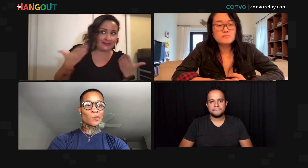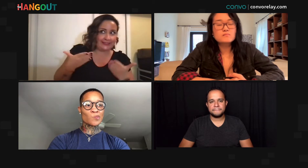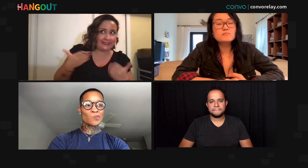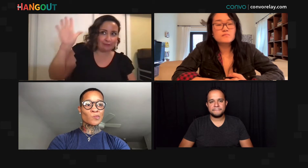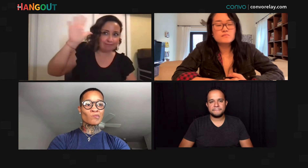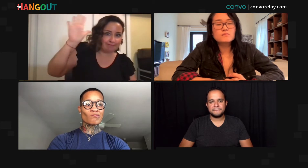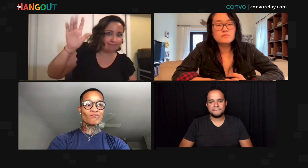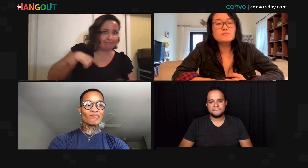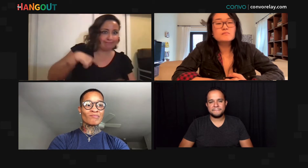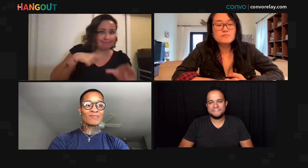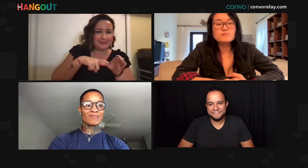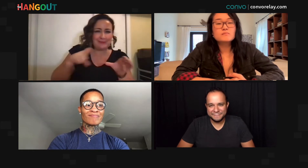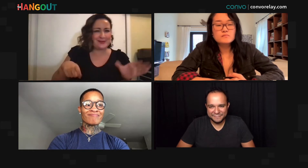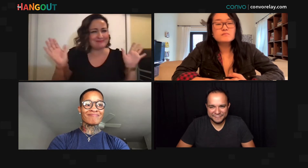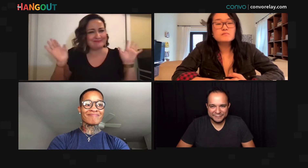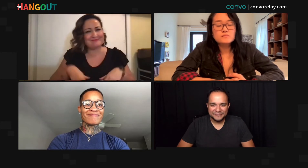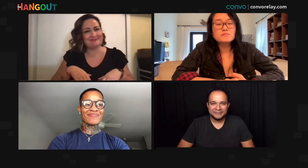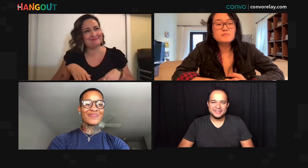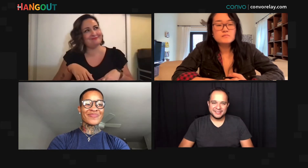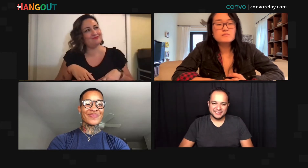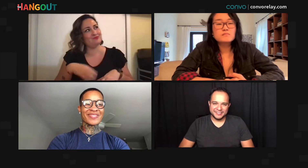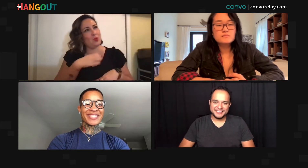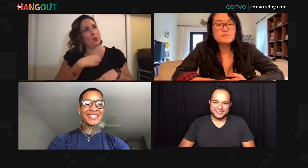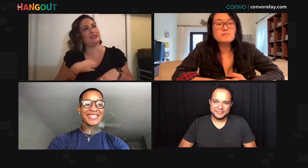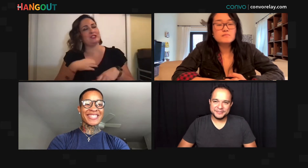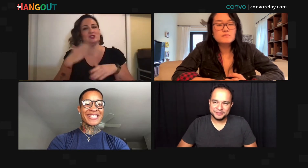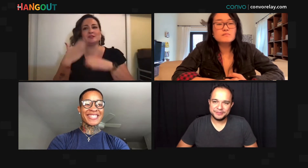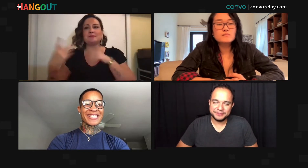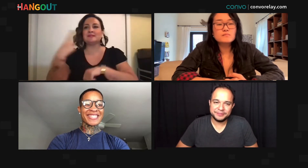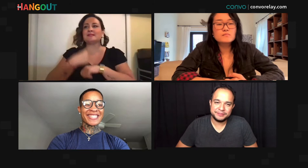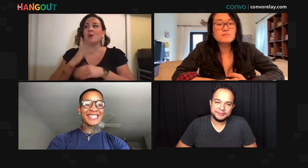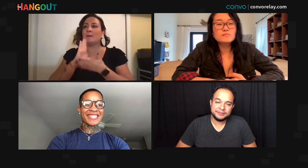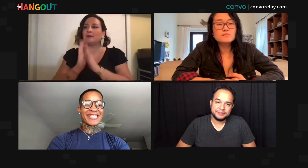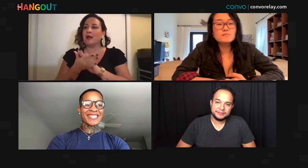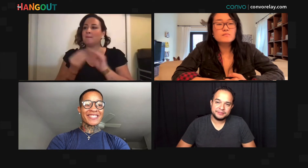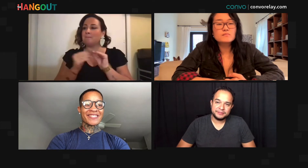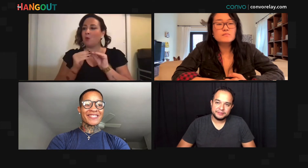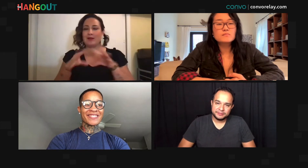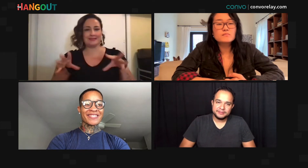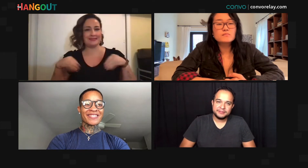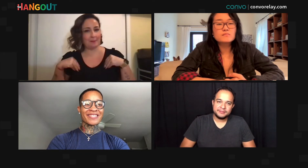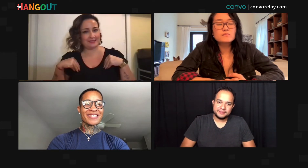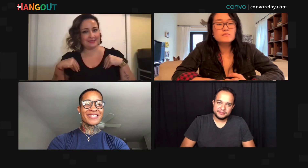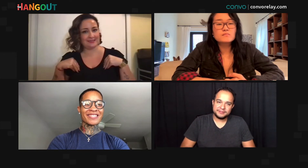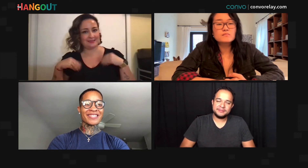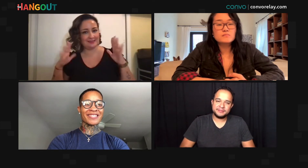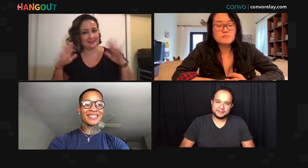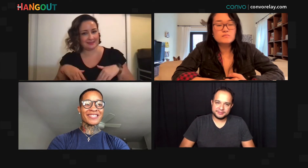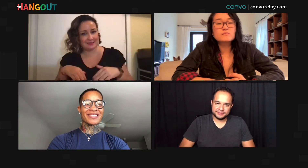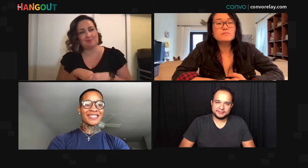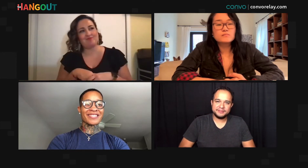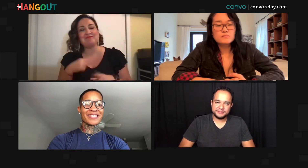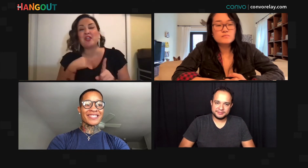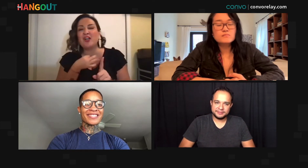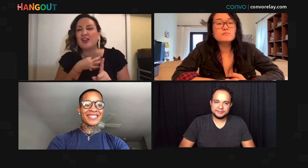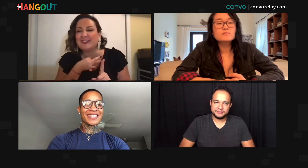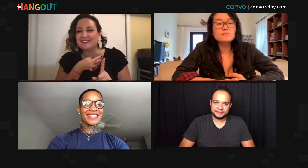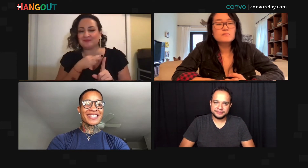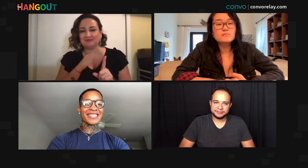maybe like those of us who are here to be recognized. And I wish that someday it might become more accepted and